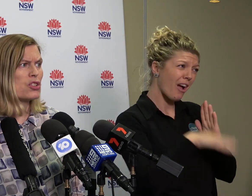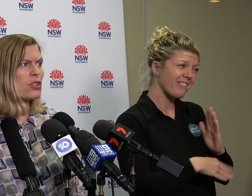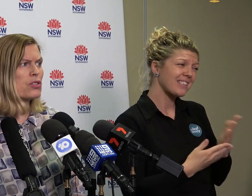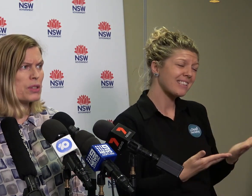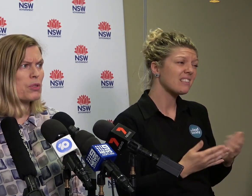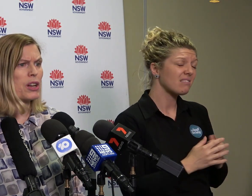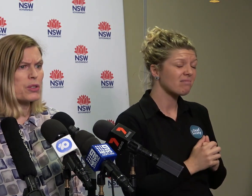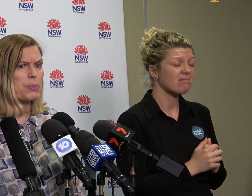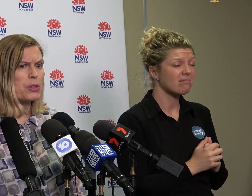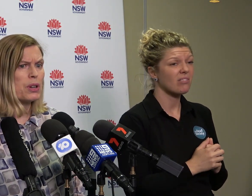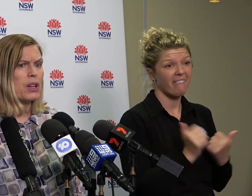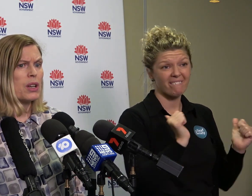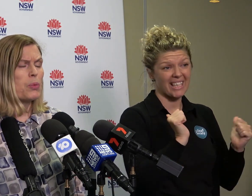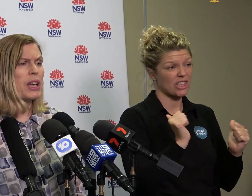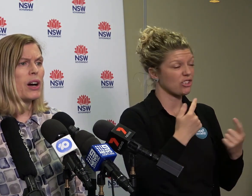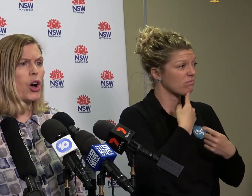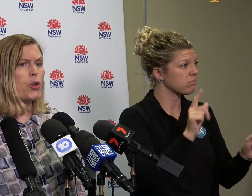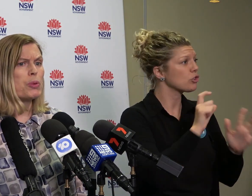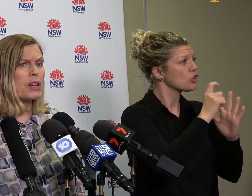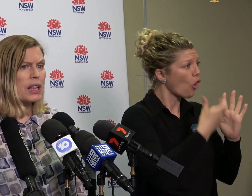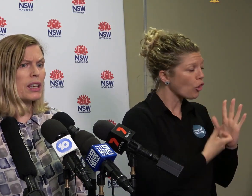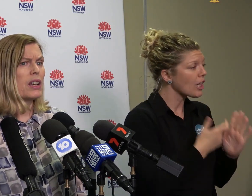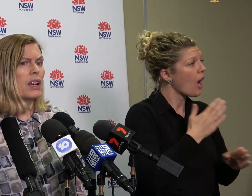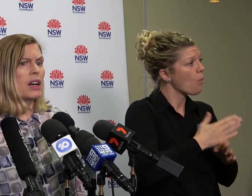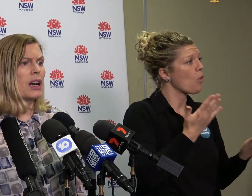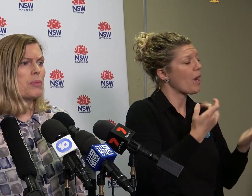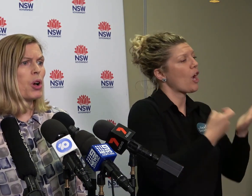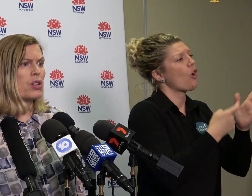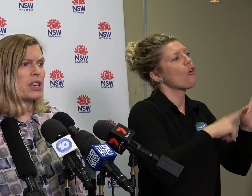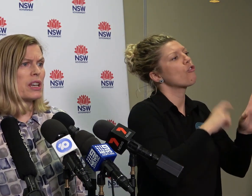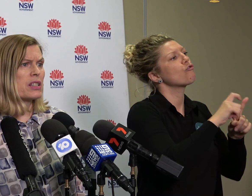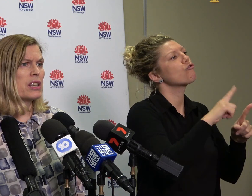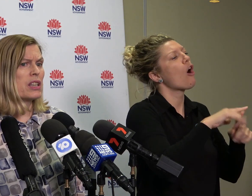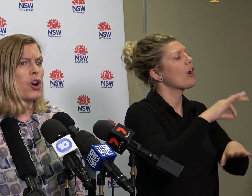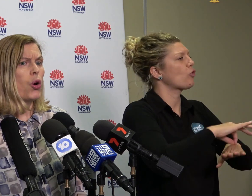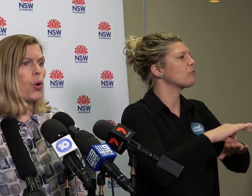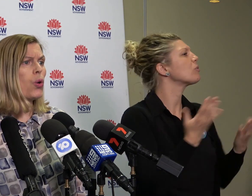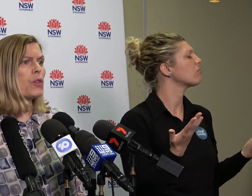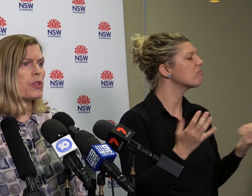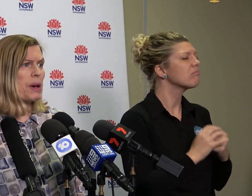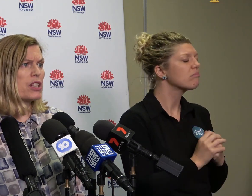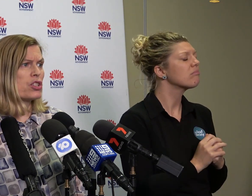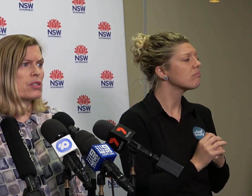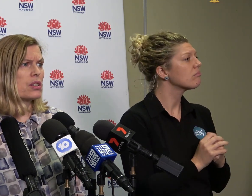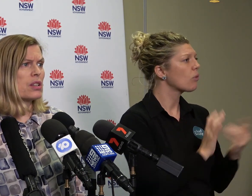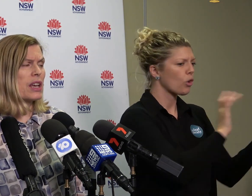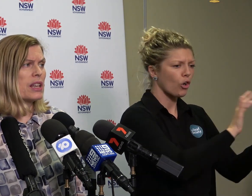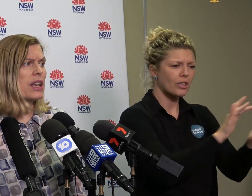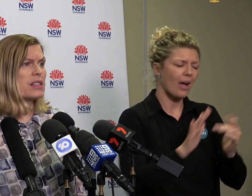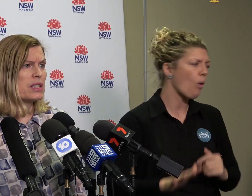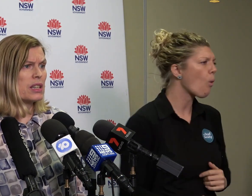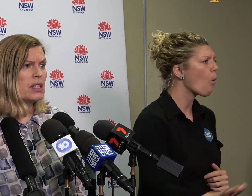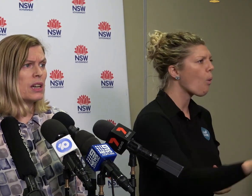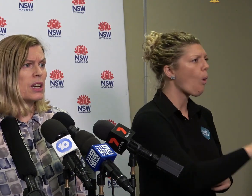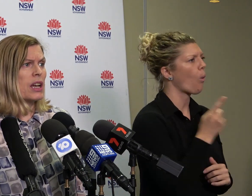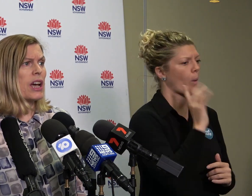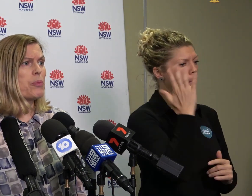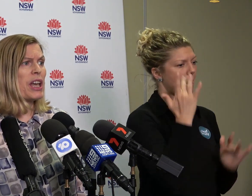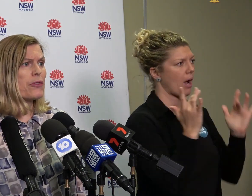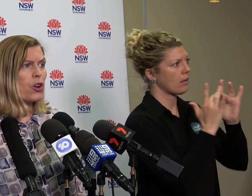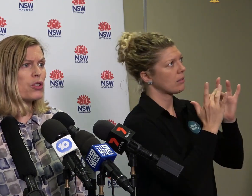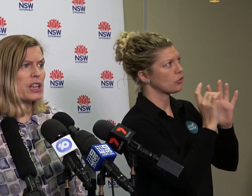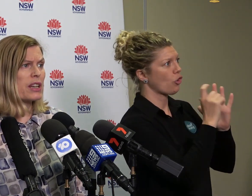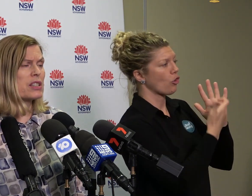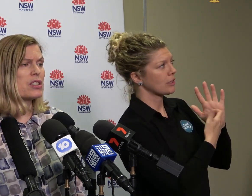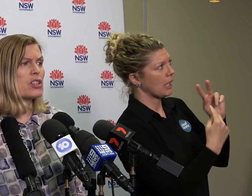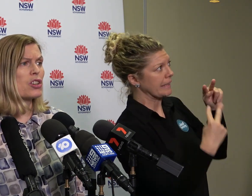and say he's a doctor at Ryde Hospital, we are openly contacting all of the patients that he has seen, and